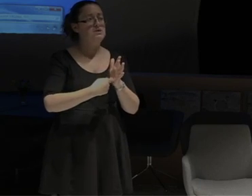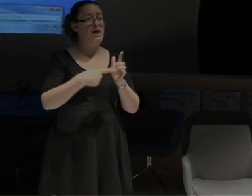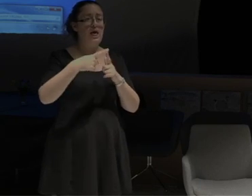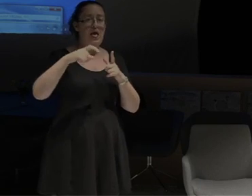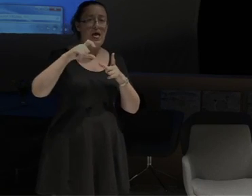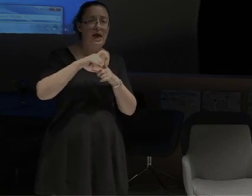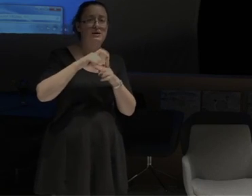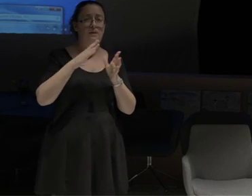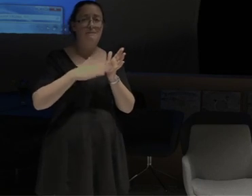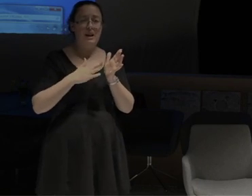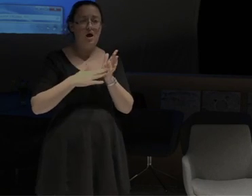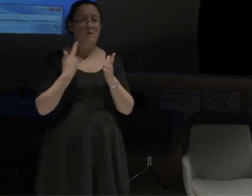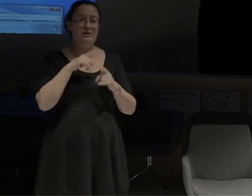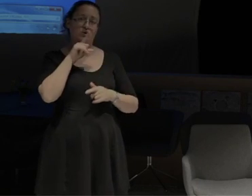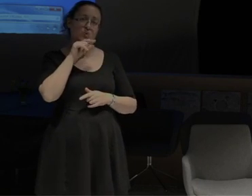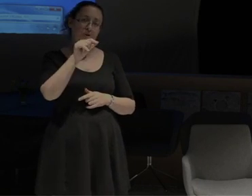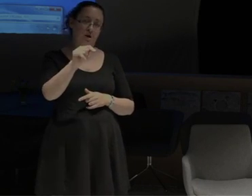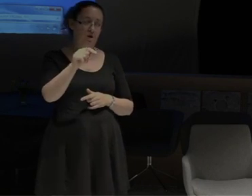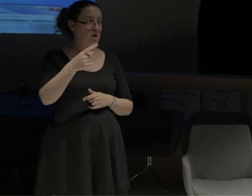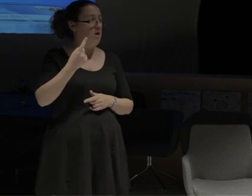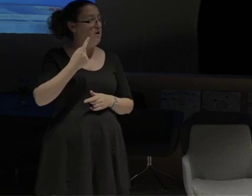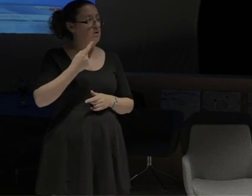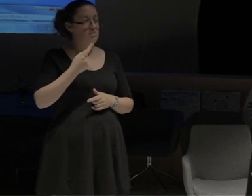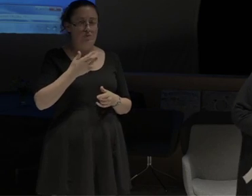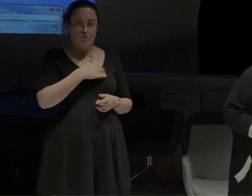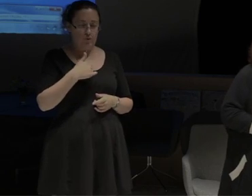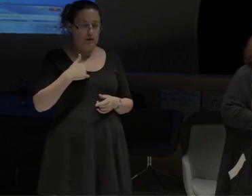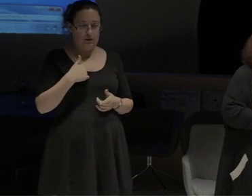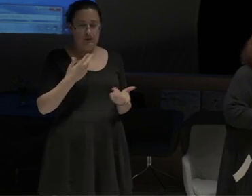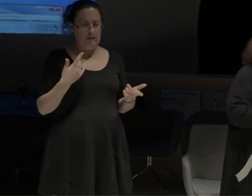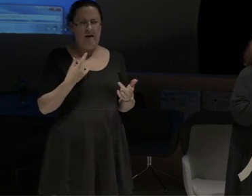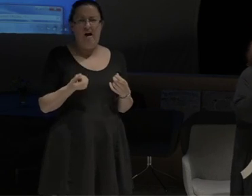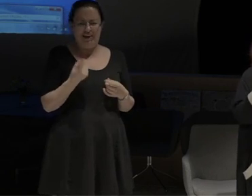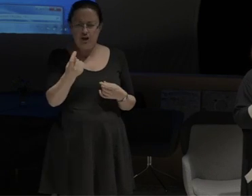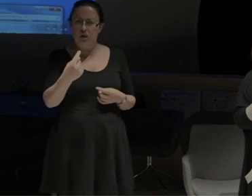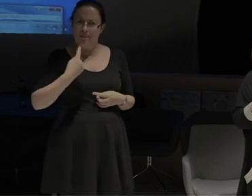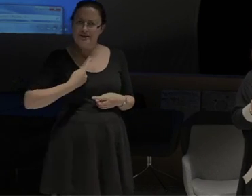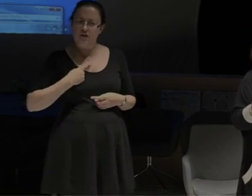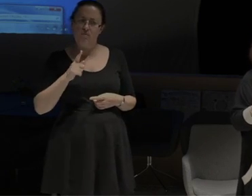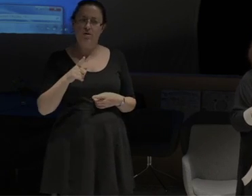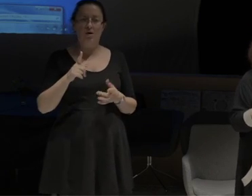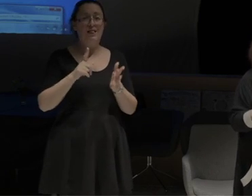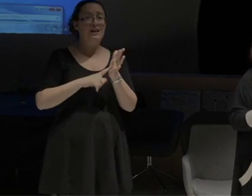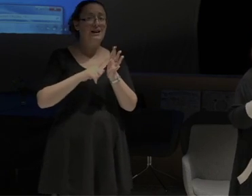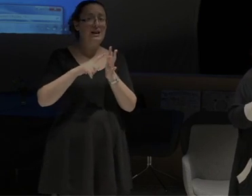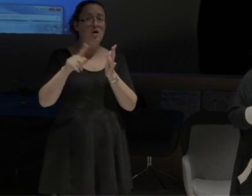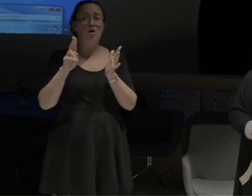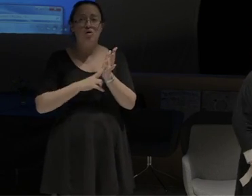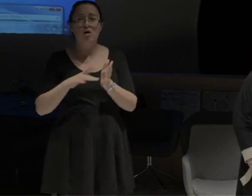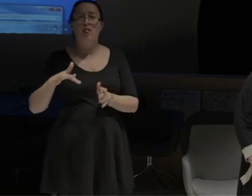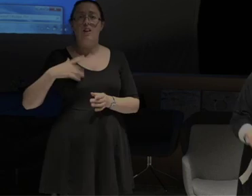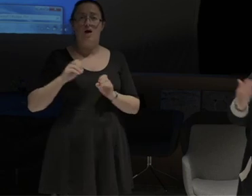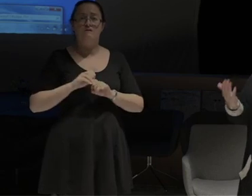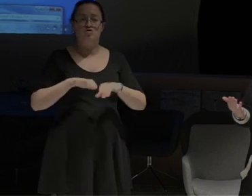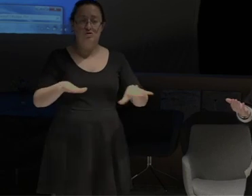been running the Twitter feed this morning, which I haven't quite managed except occasionally. Really grateful to Leon for the live stream. Okay, perfect